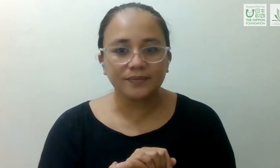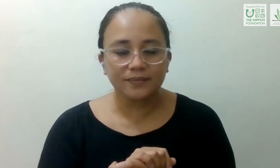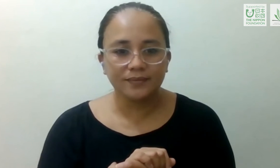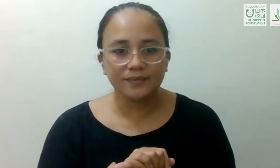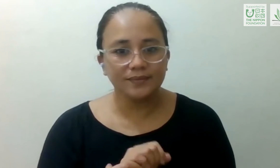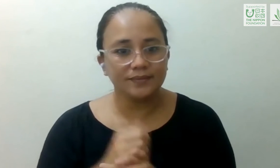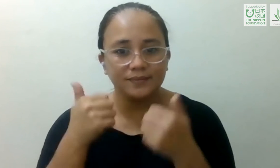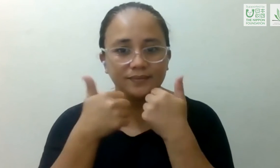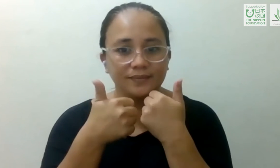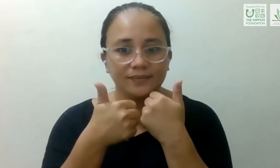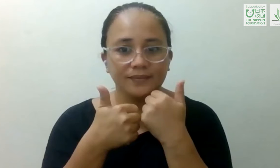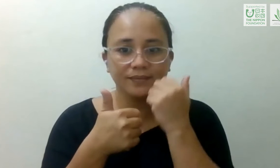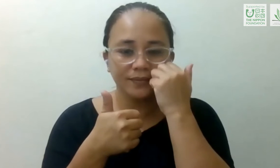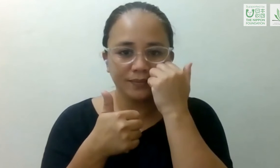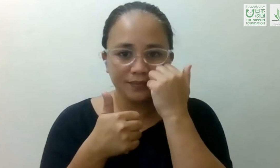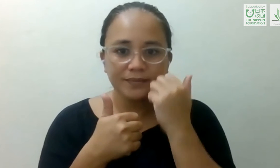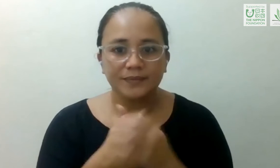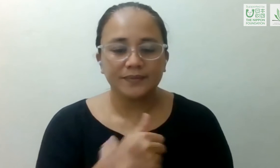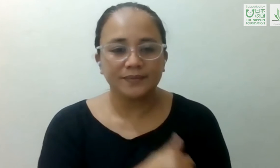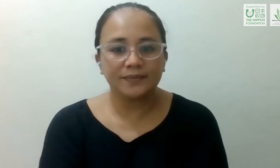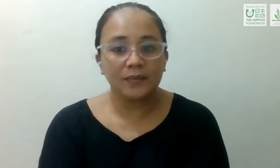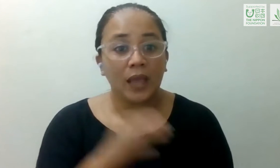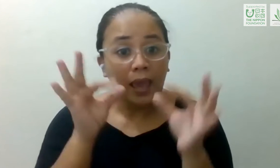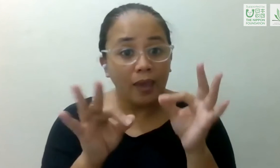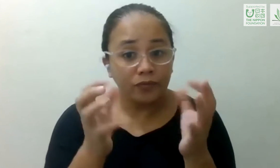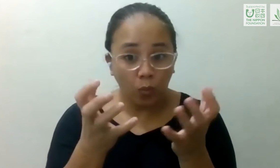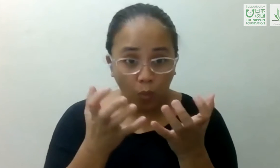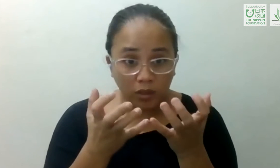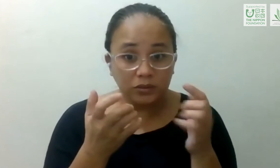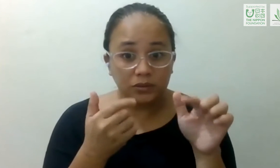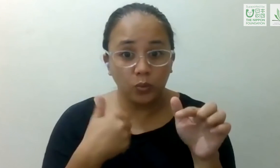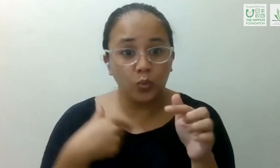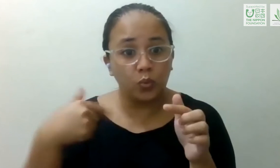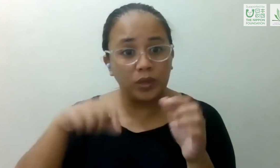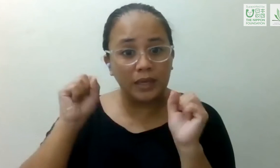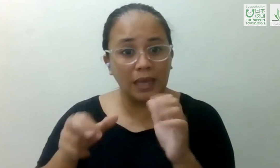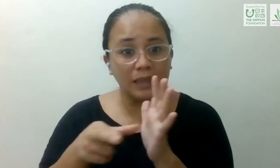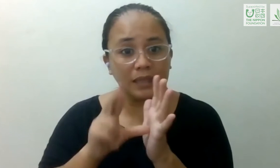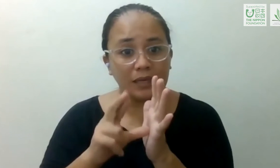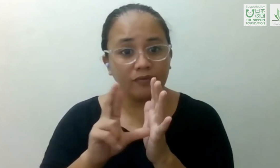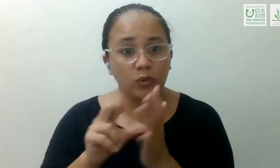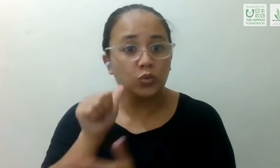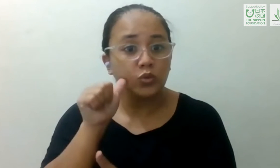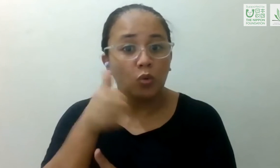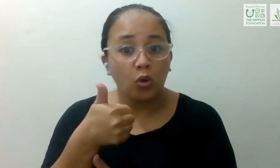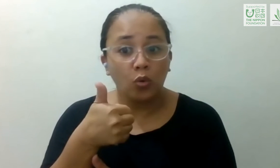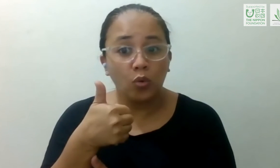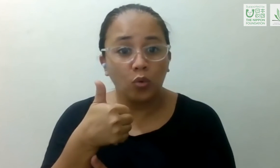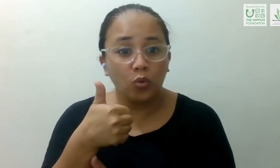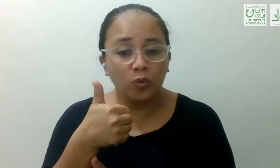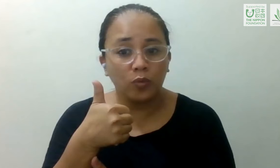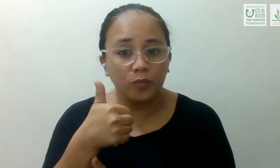Okay, so if you want to do that, we can have a review session tomorrow.